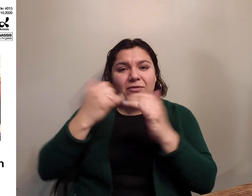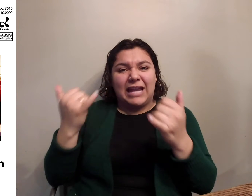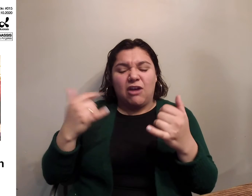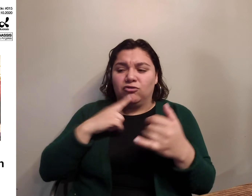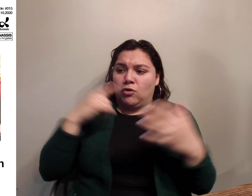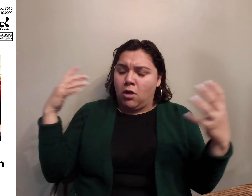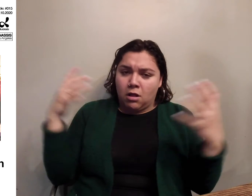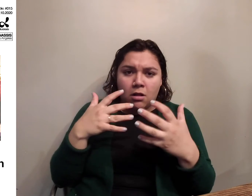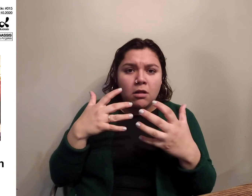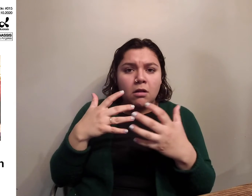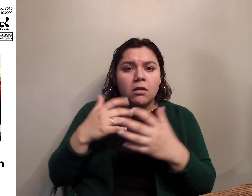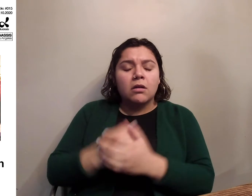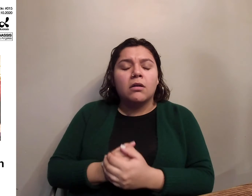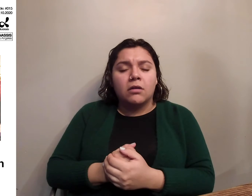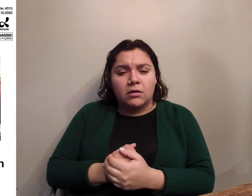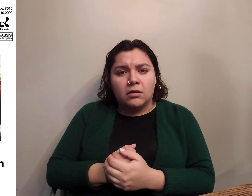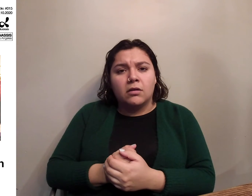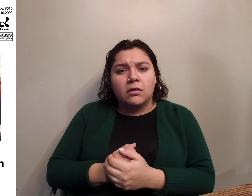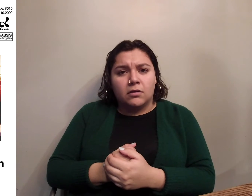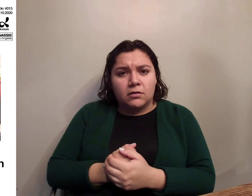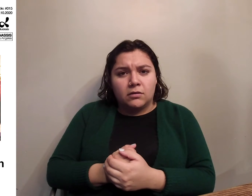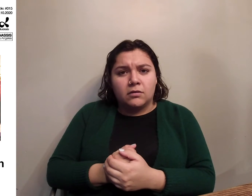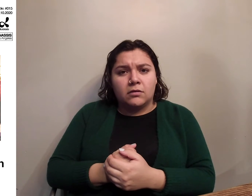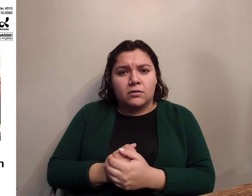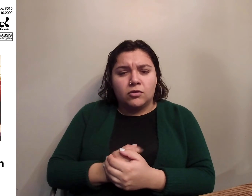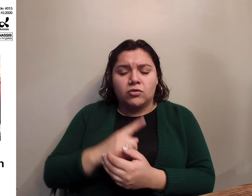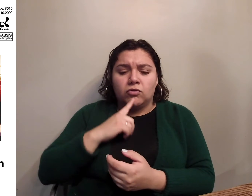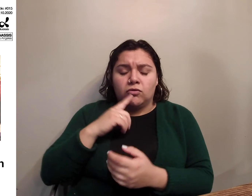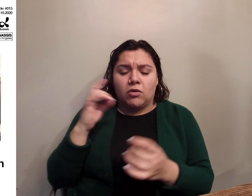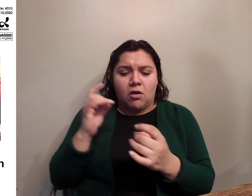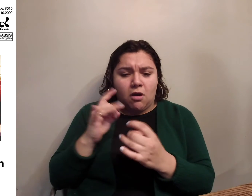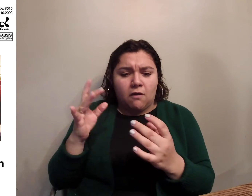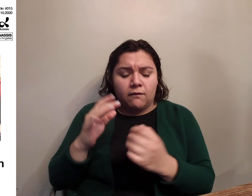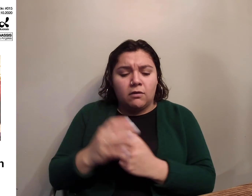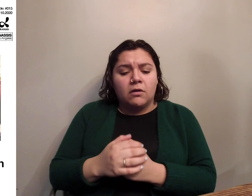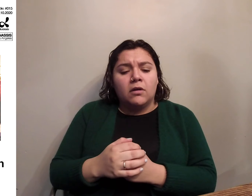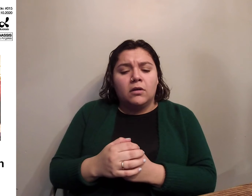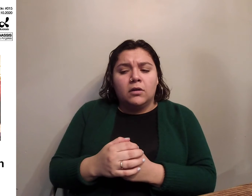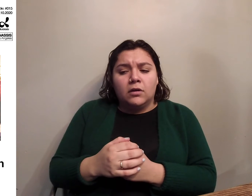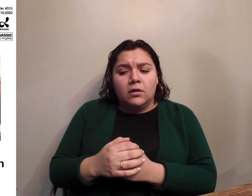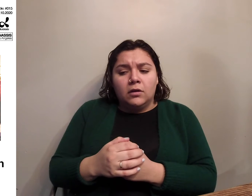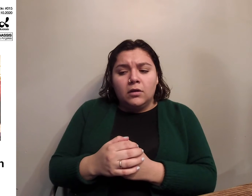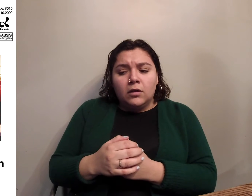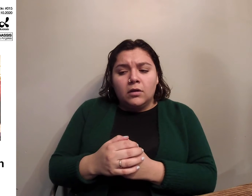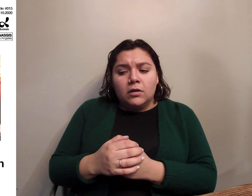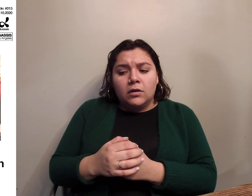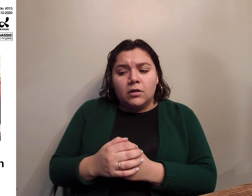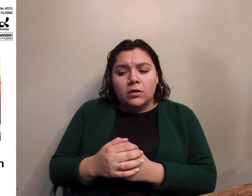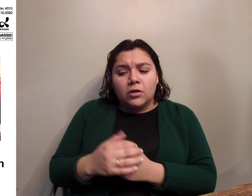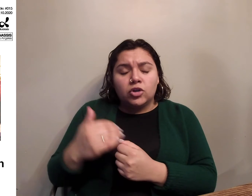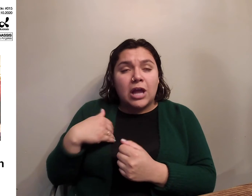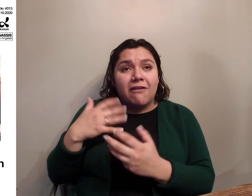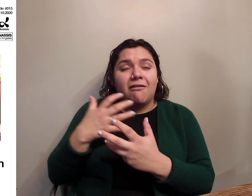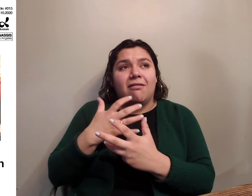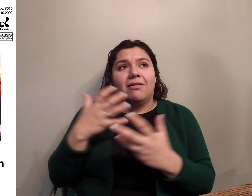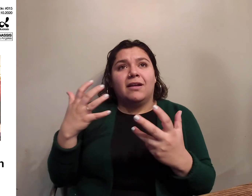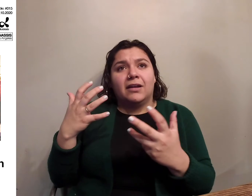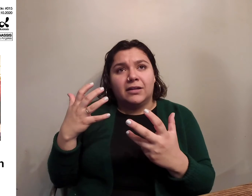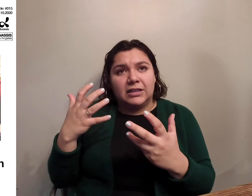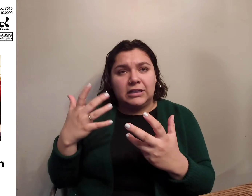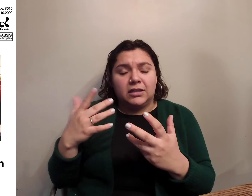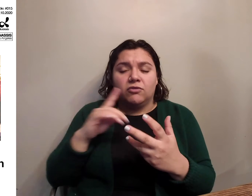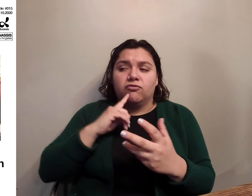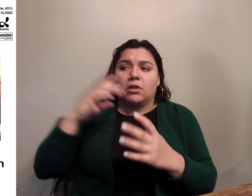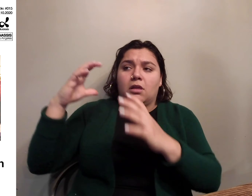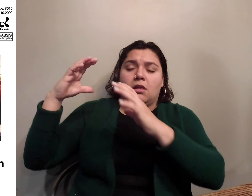frightening and so disorienting, and there's this enormous weight